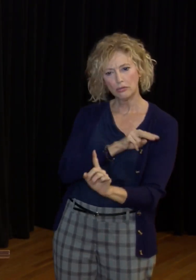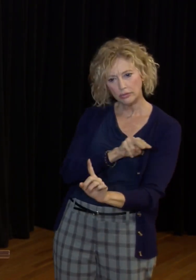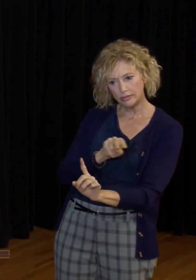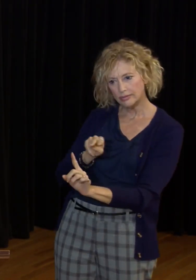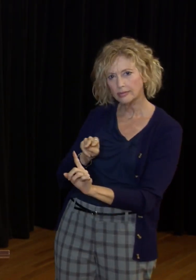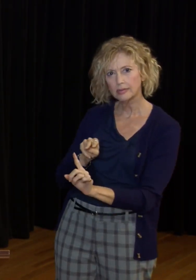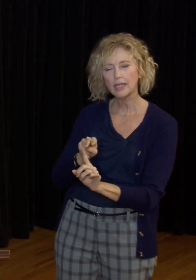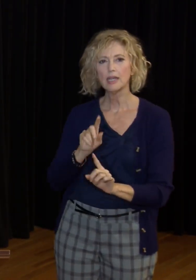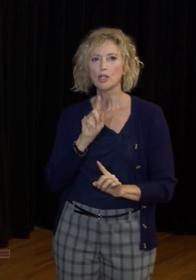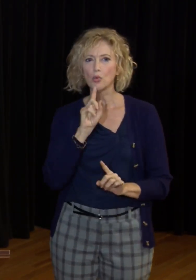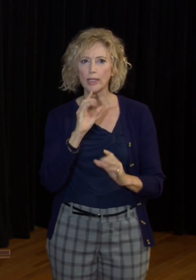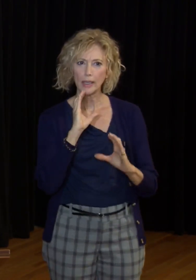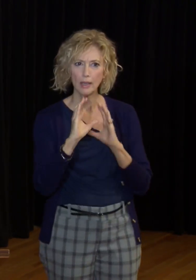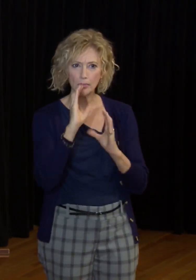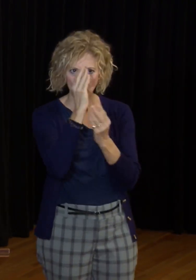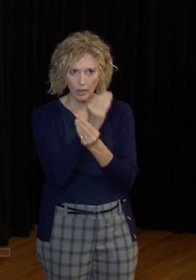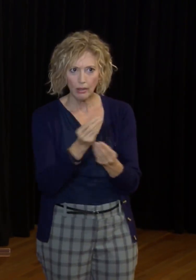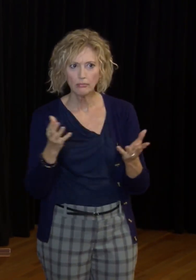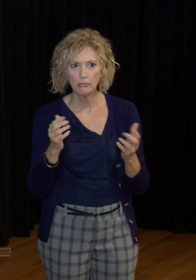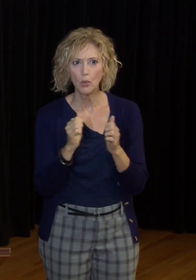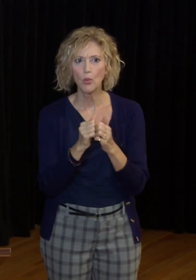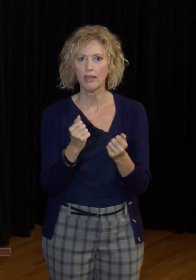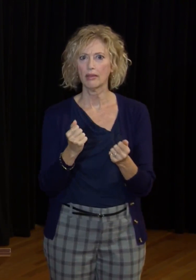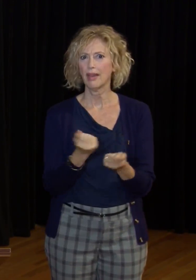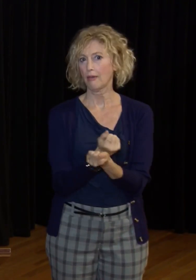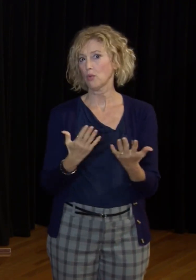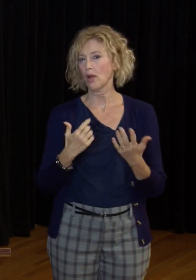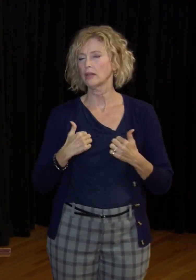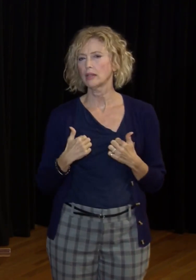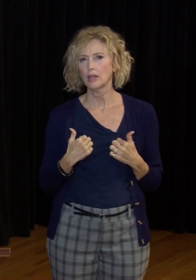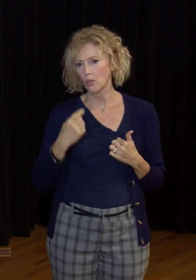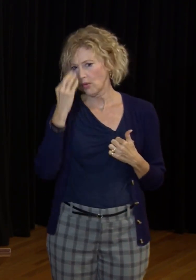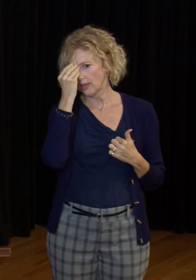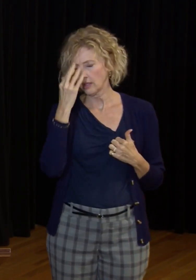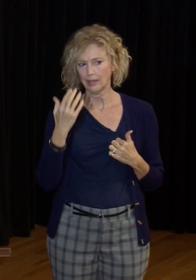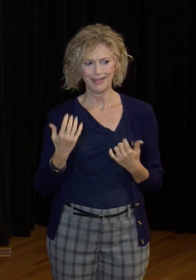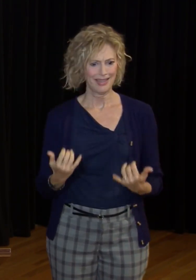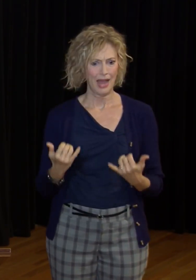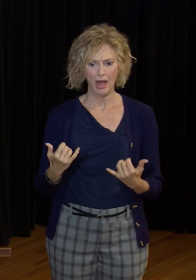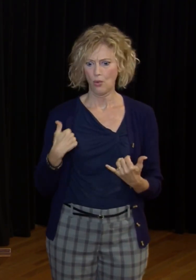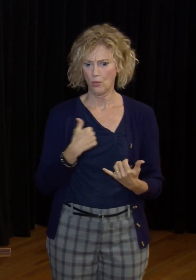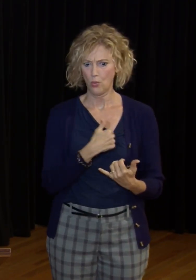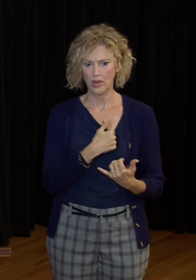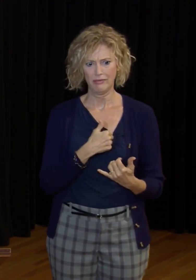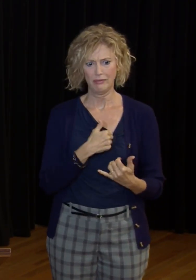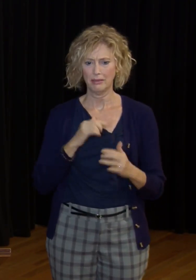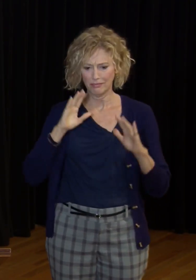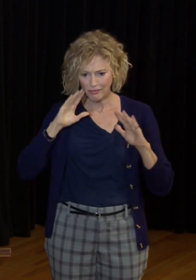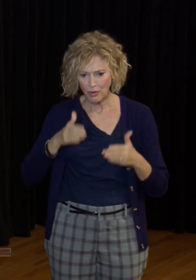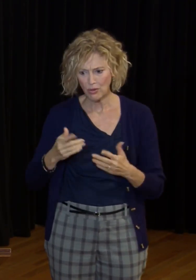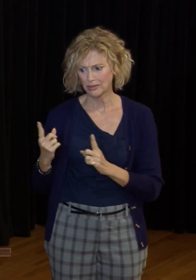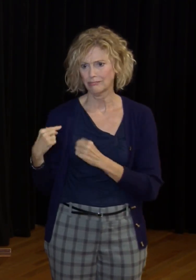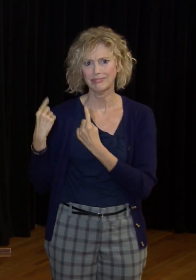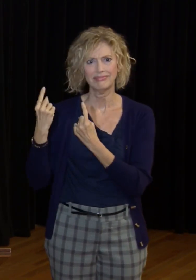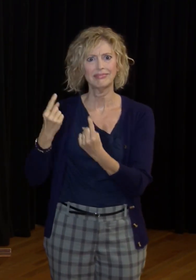really communicate with the public, if you will, what our thinking is. You know, we've been at this now for quite some time. And